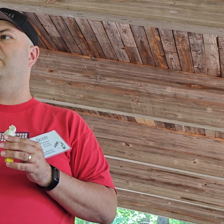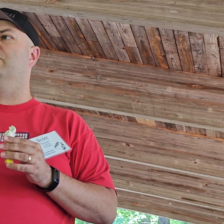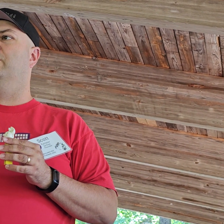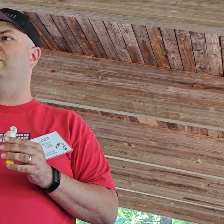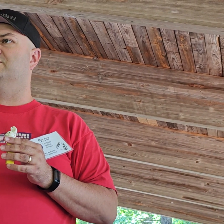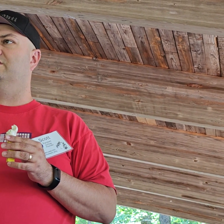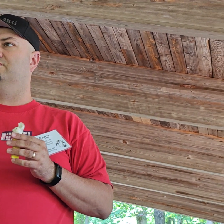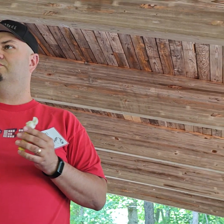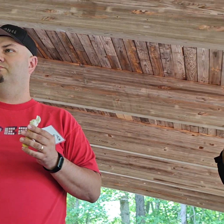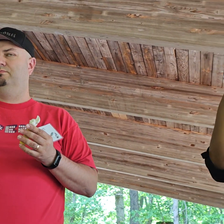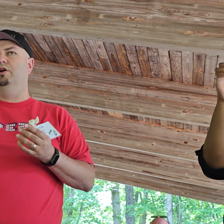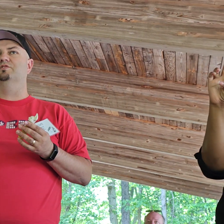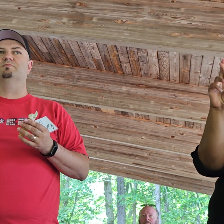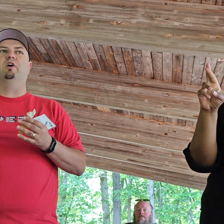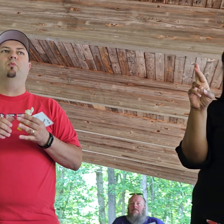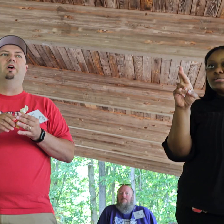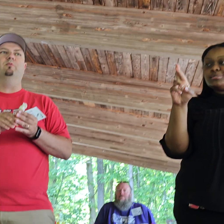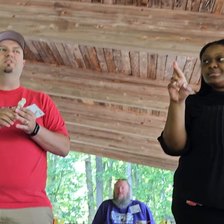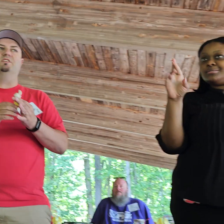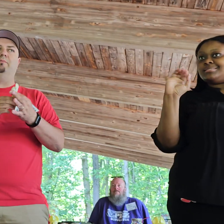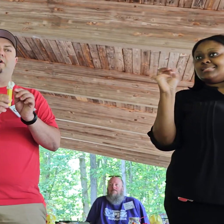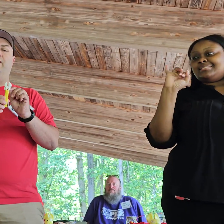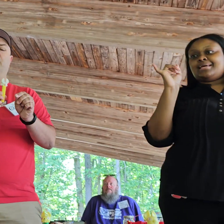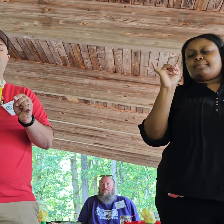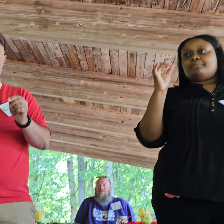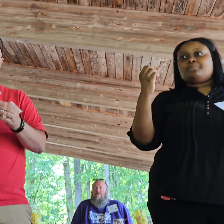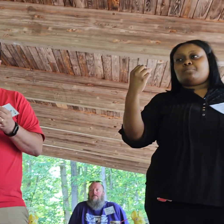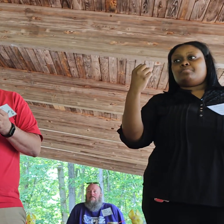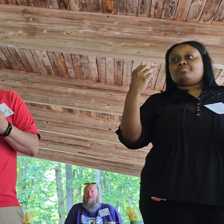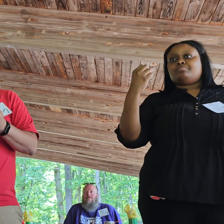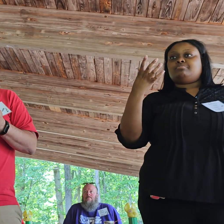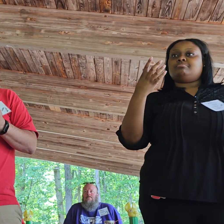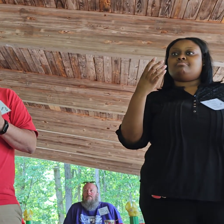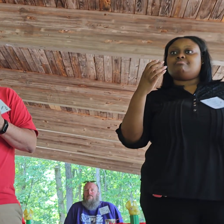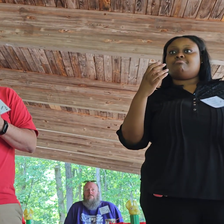Pez or another one of those like just bright white ones and compare it against that.